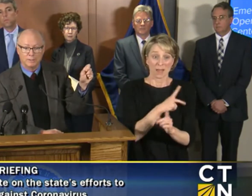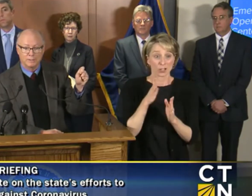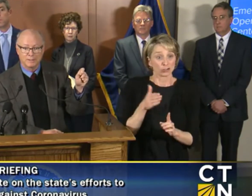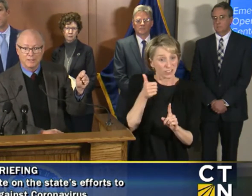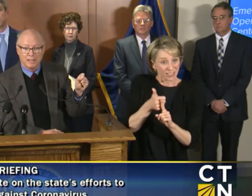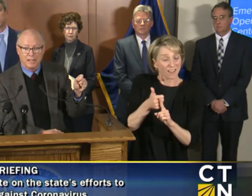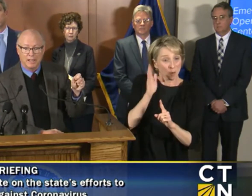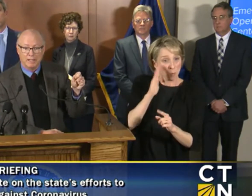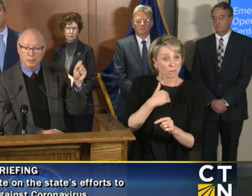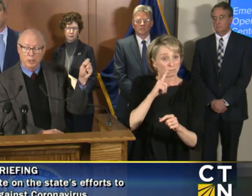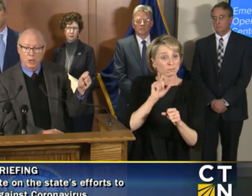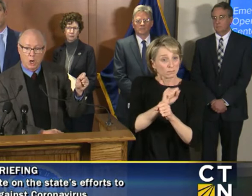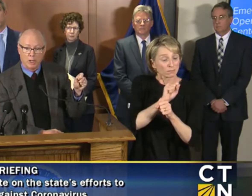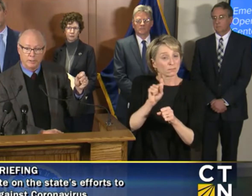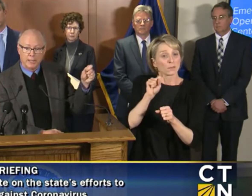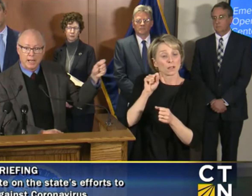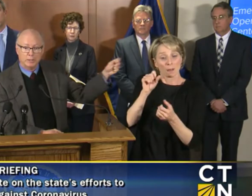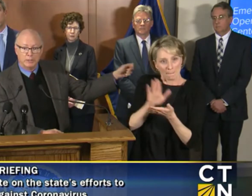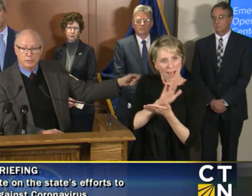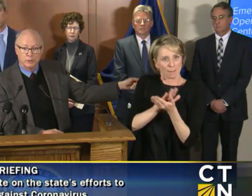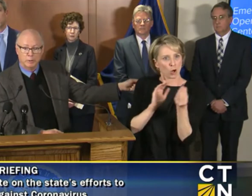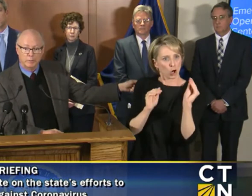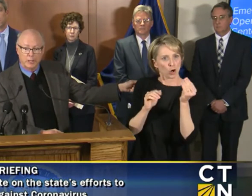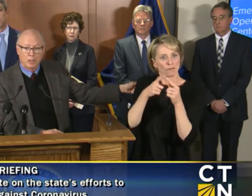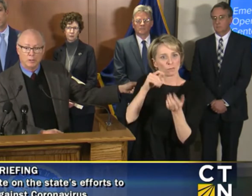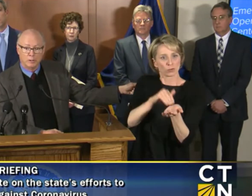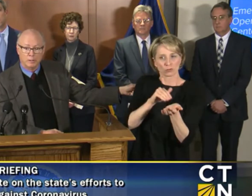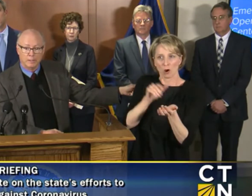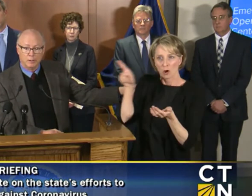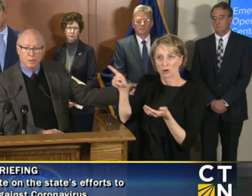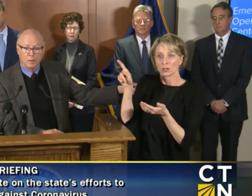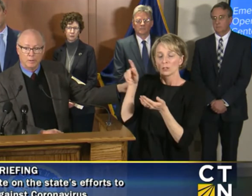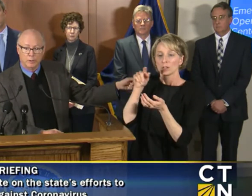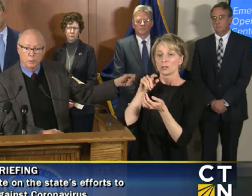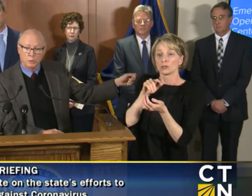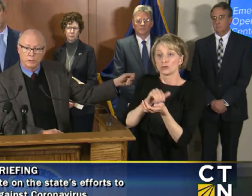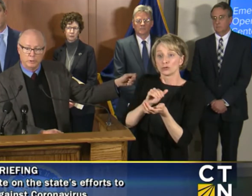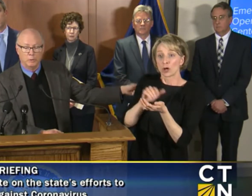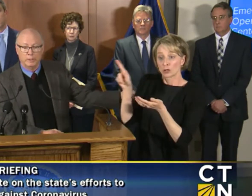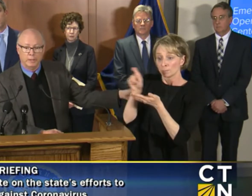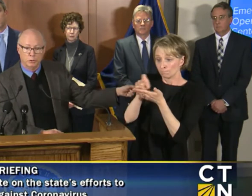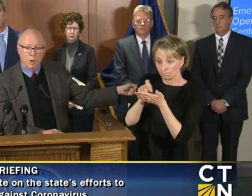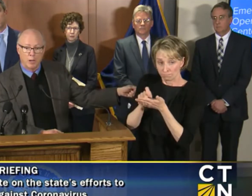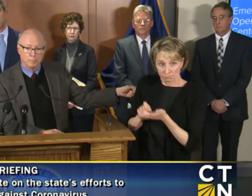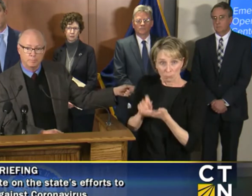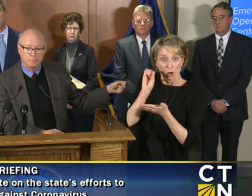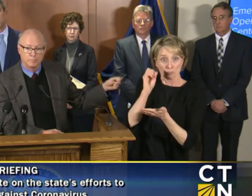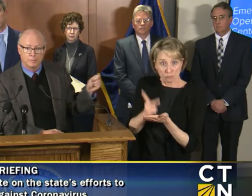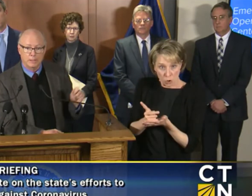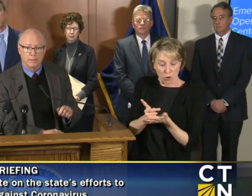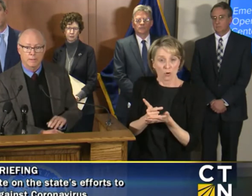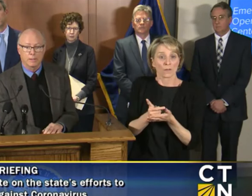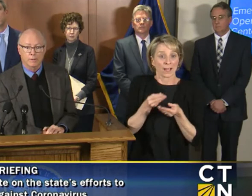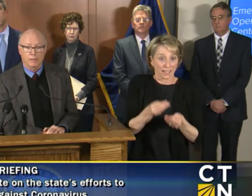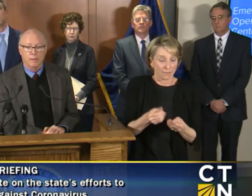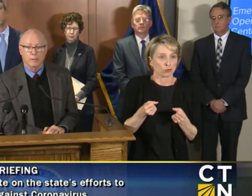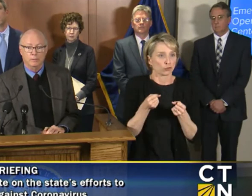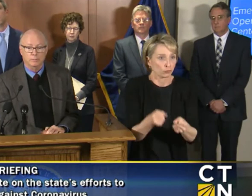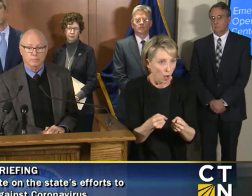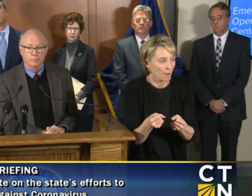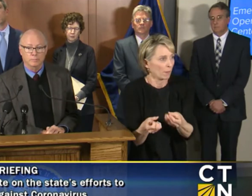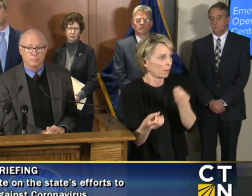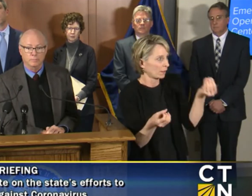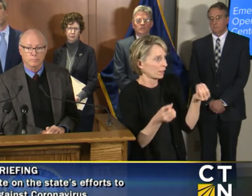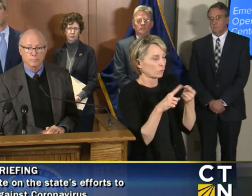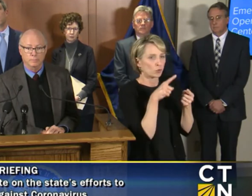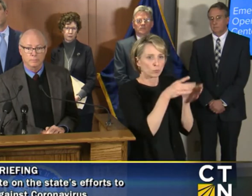order in their car, and they hand it to the doctor who's doing the swab. No, but how does the